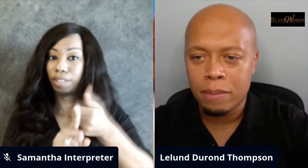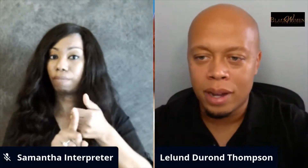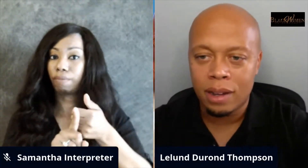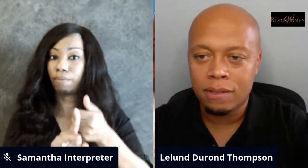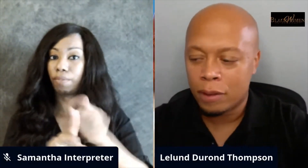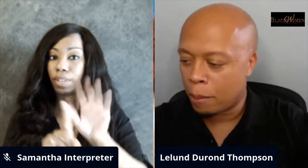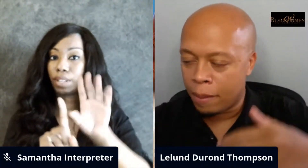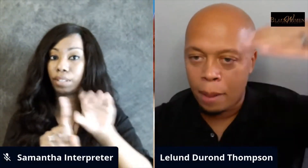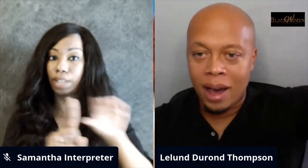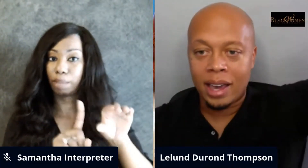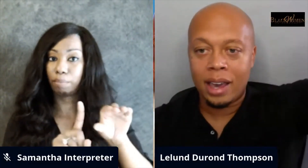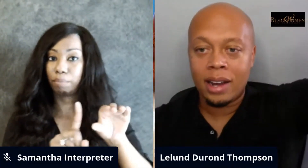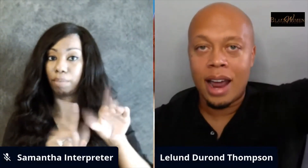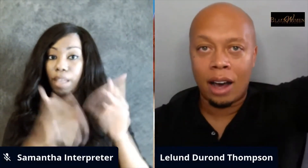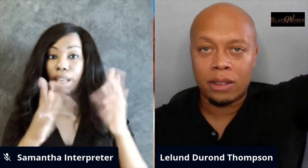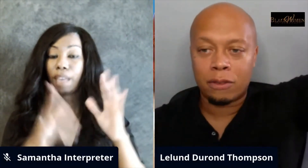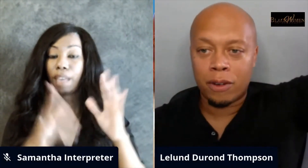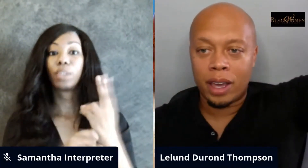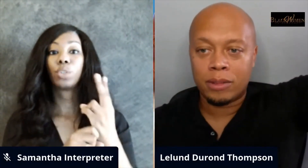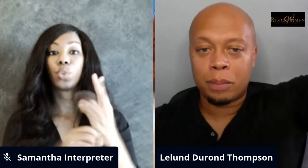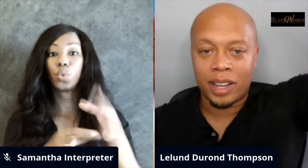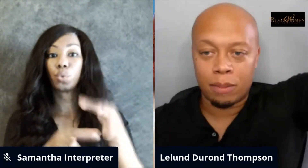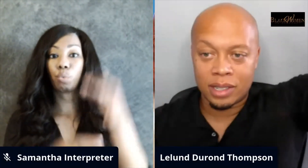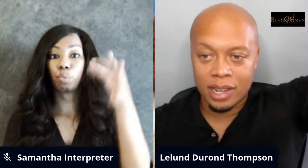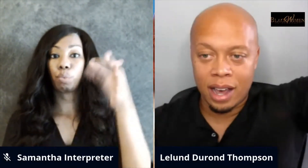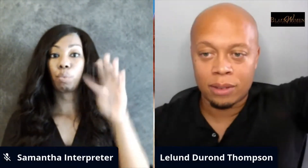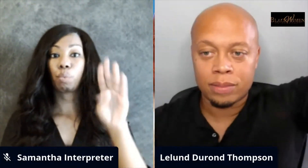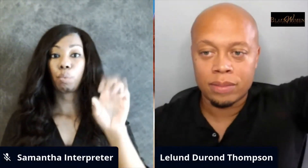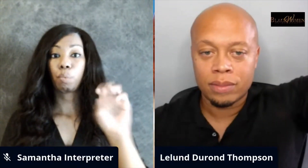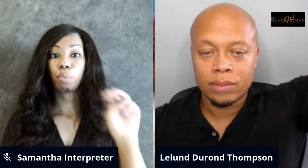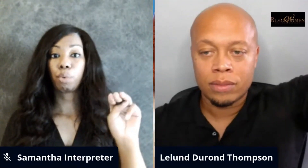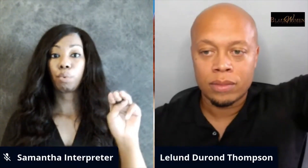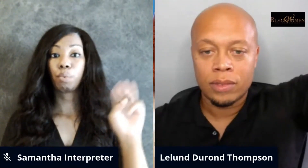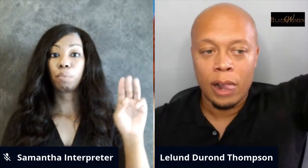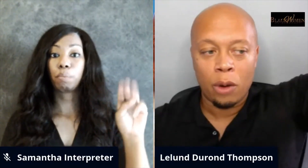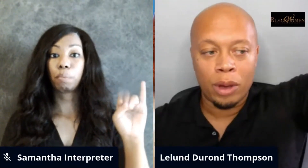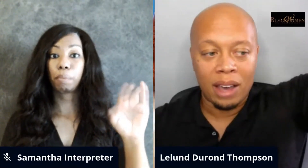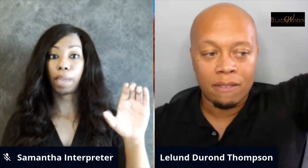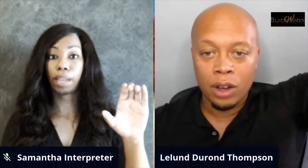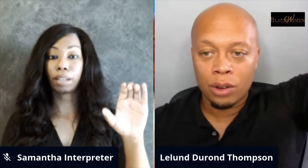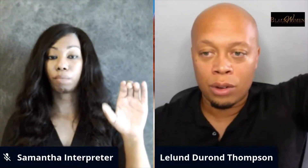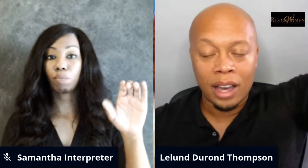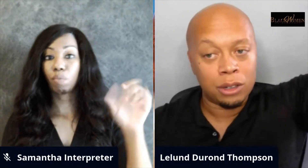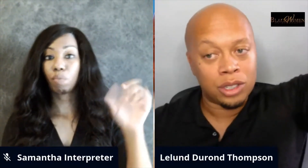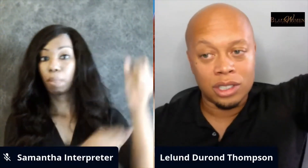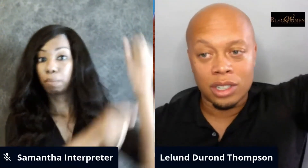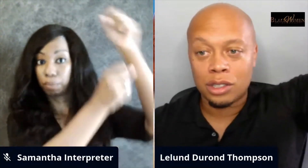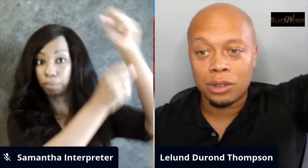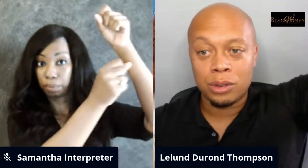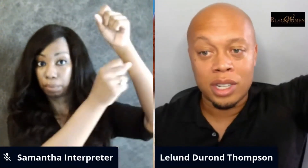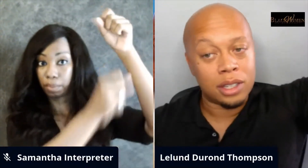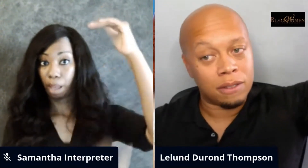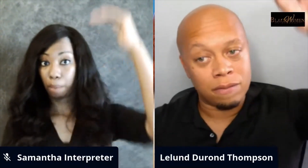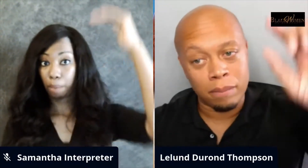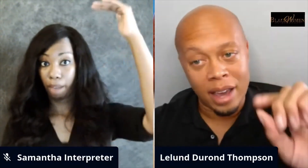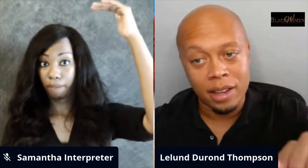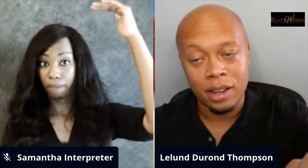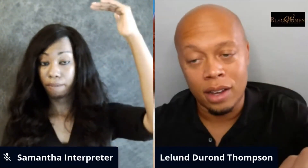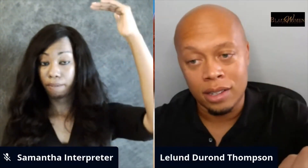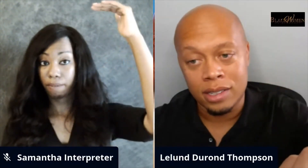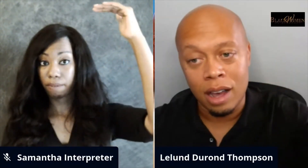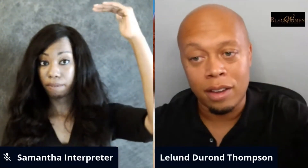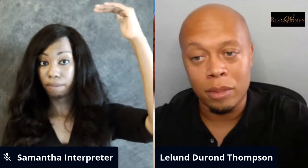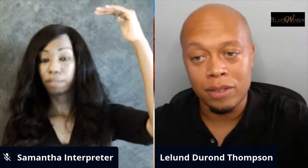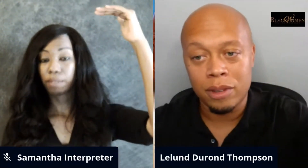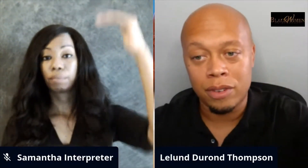right above my head and out of the frame to pick up the sound. With my phone, I usually just use either the mic,